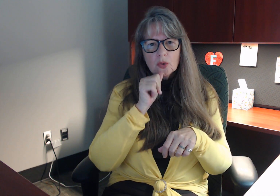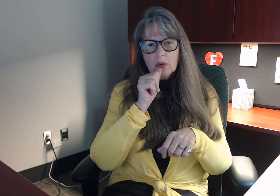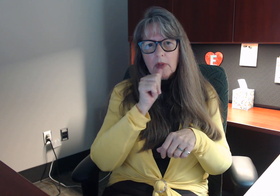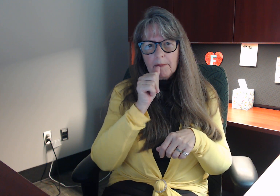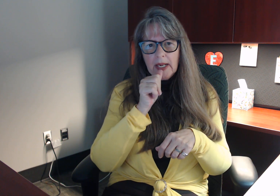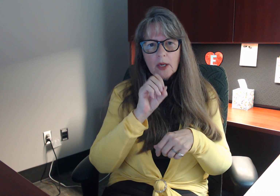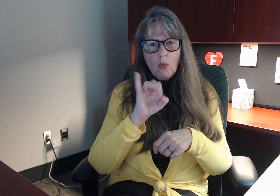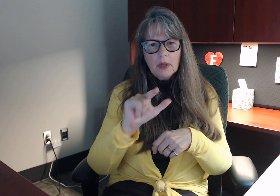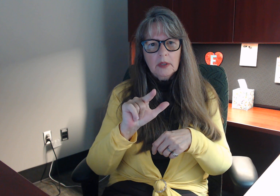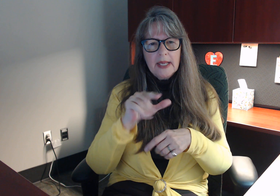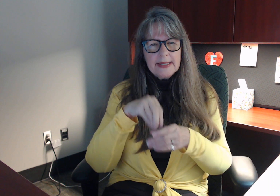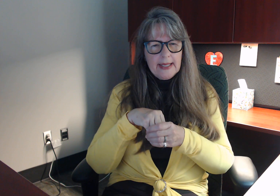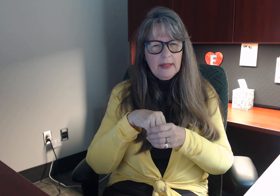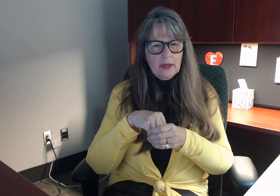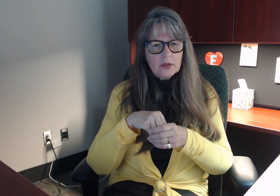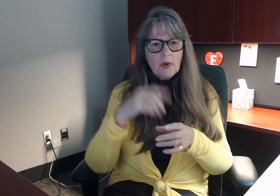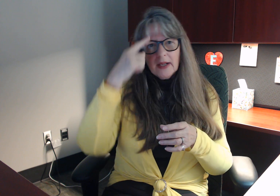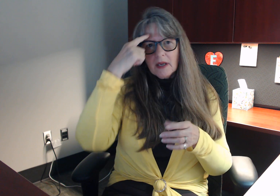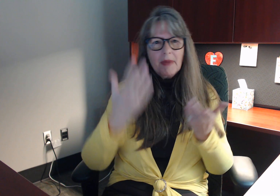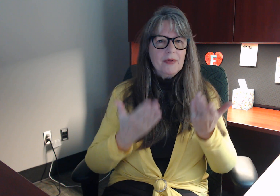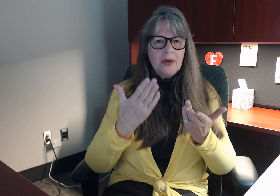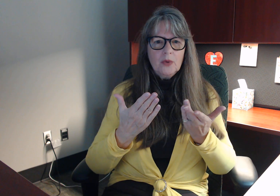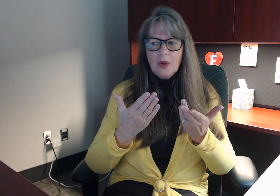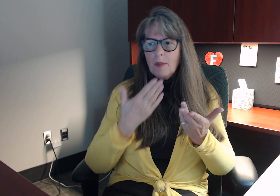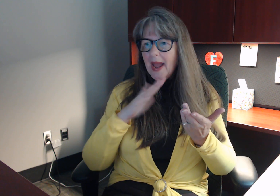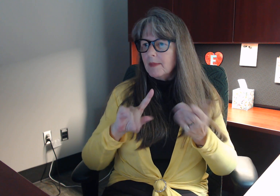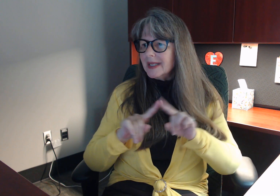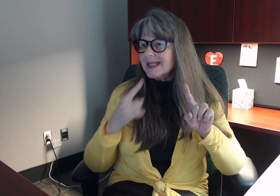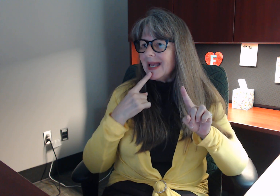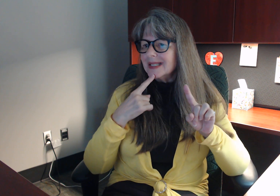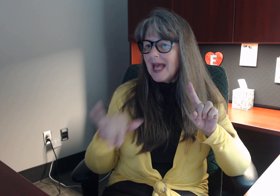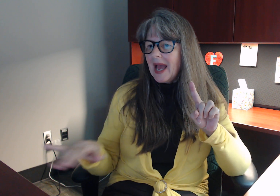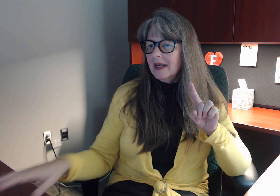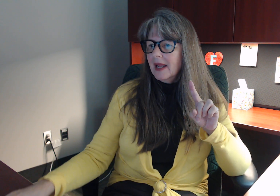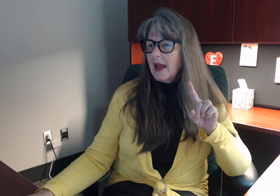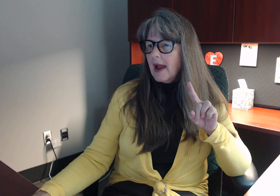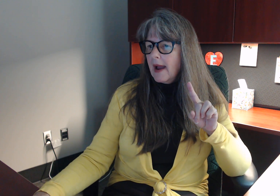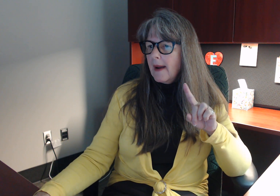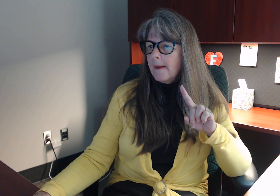natural peanut oil is in there. So I thought maybe that it would go bad, but it says that